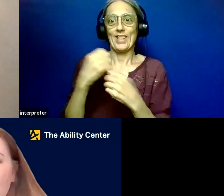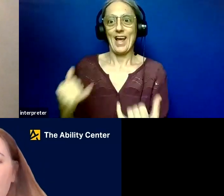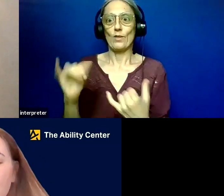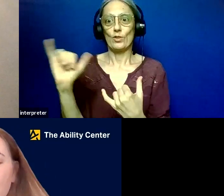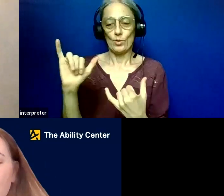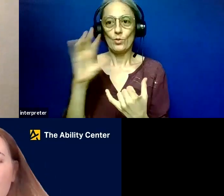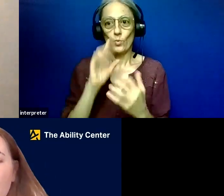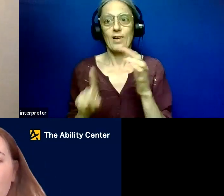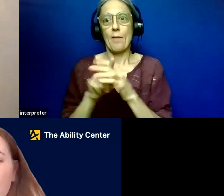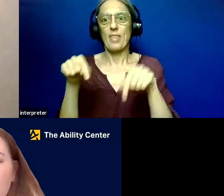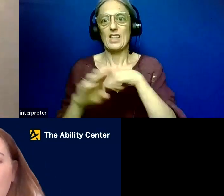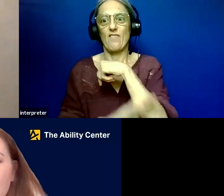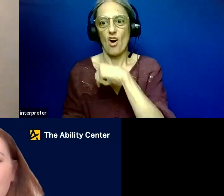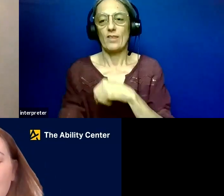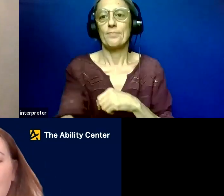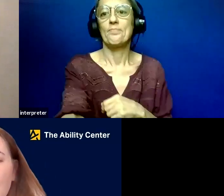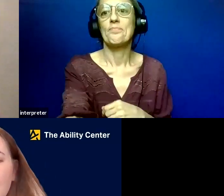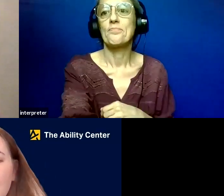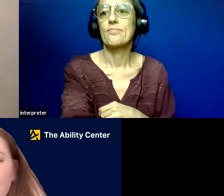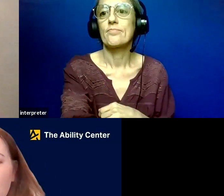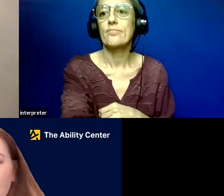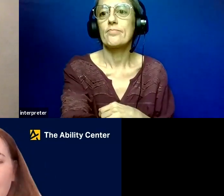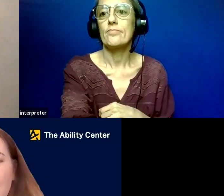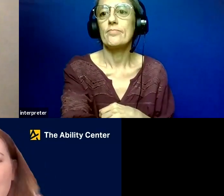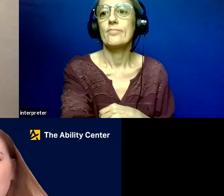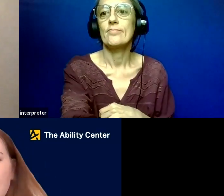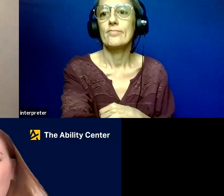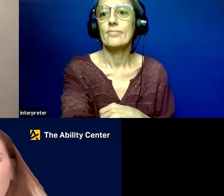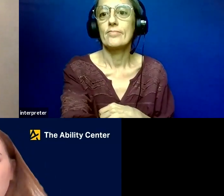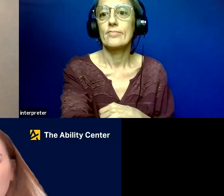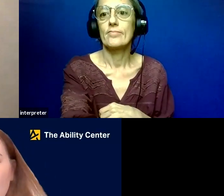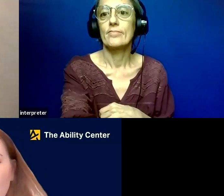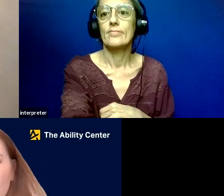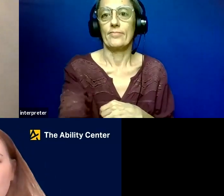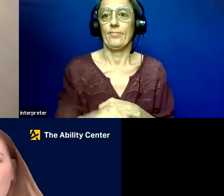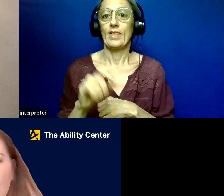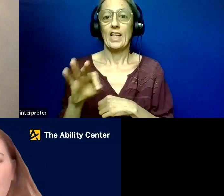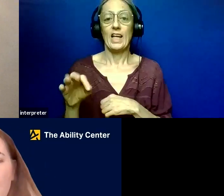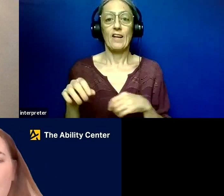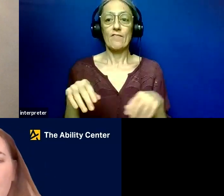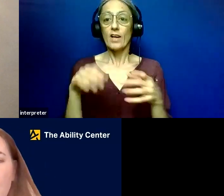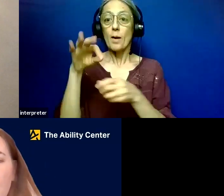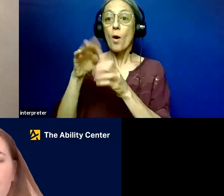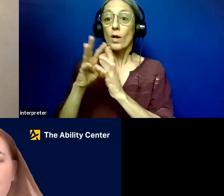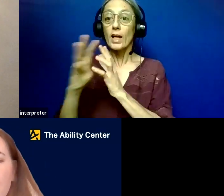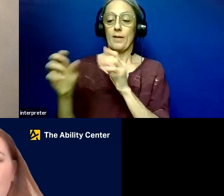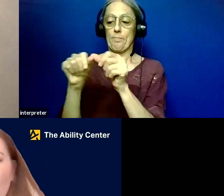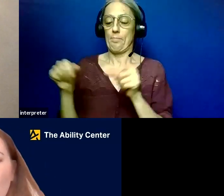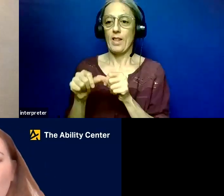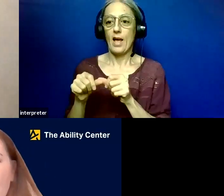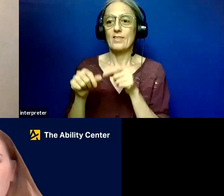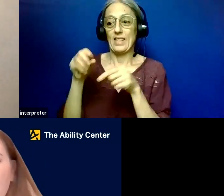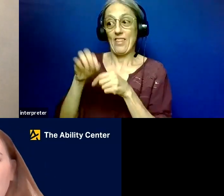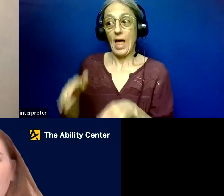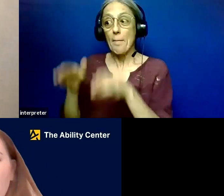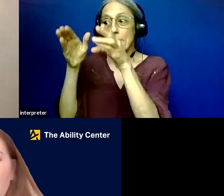is, if a polling place is in an inaccessible building, does it have to be moved? And then